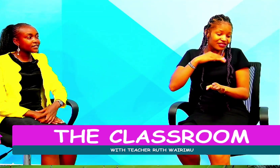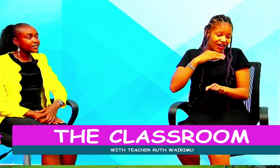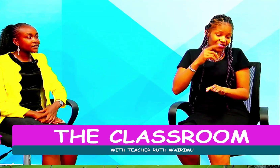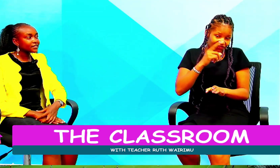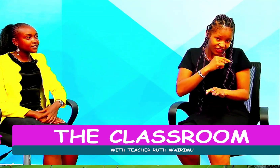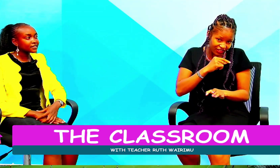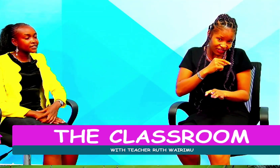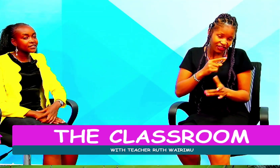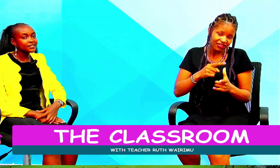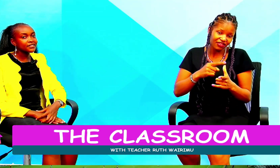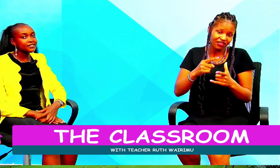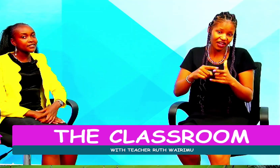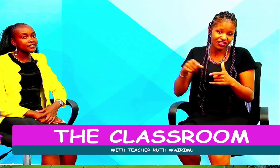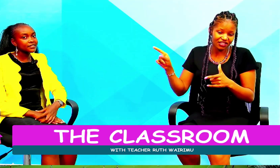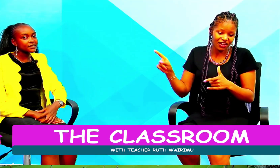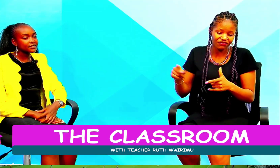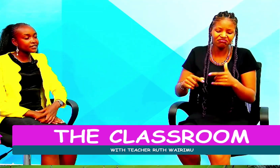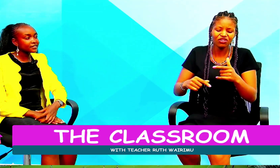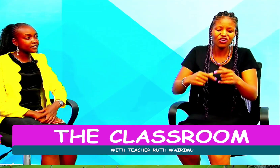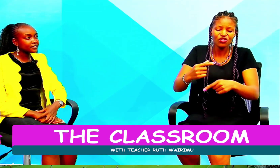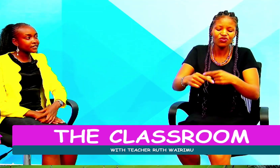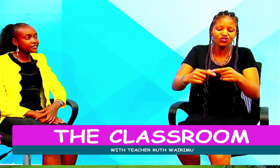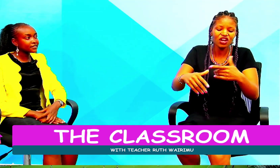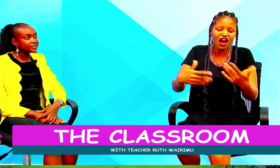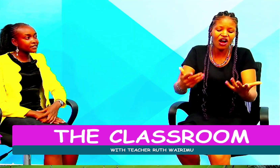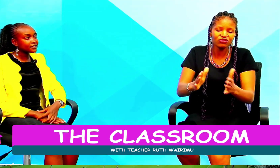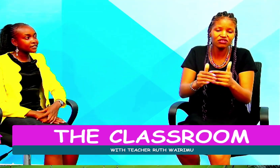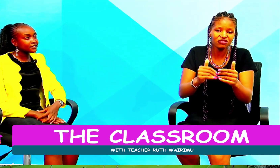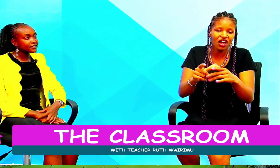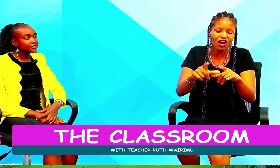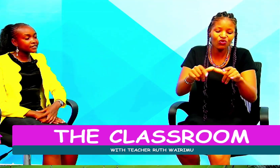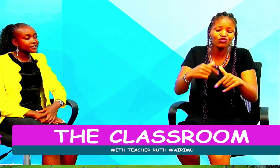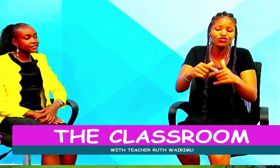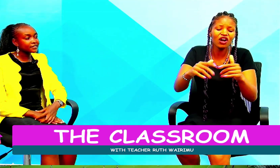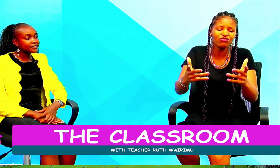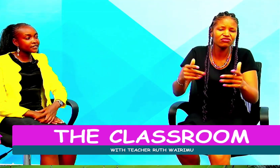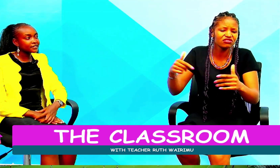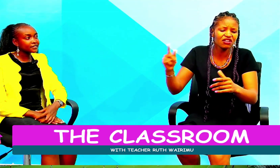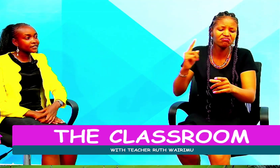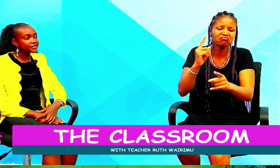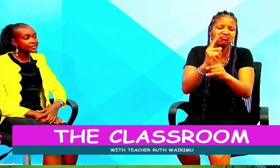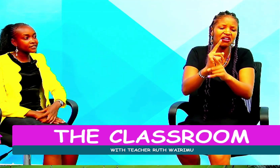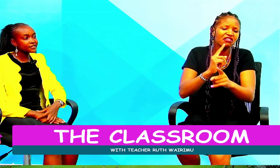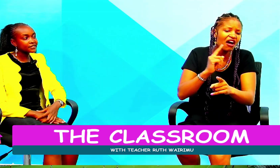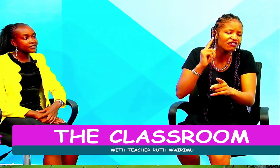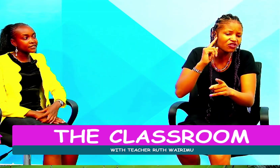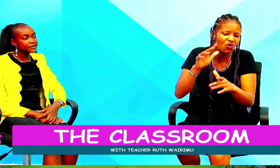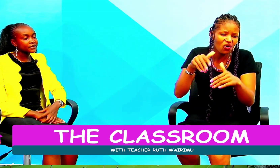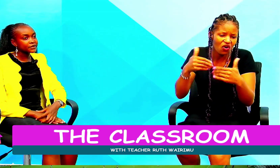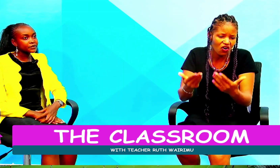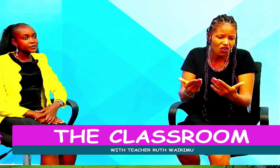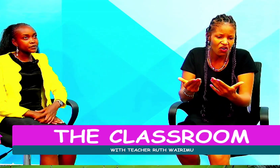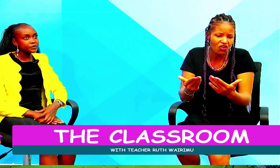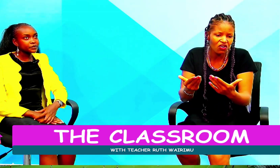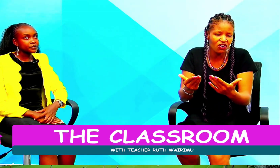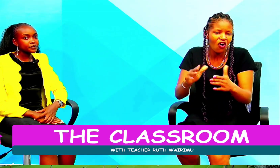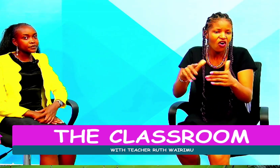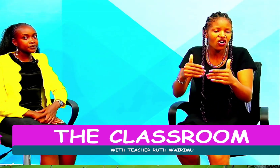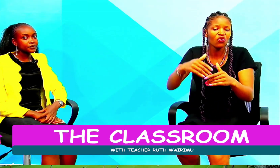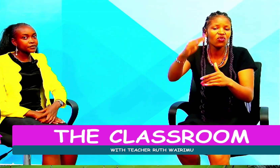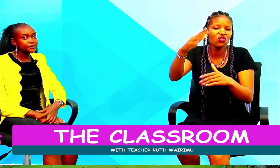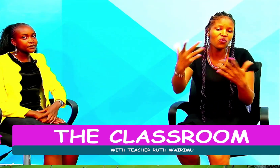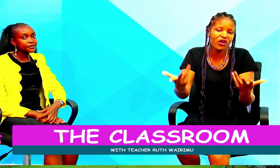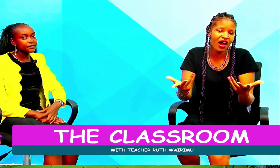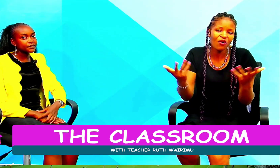language and communicate with the deaf as well. So please tell us your program,